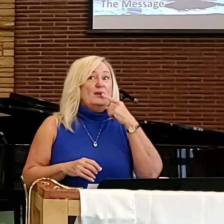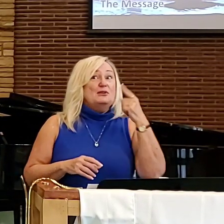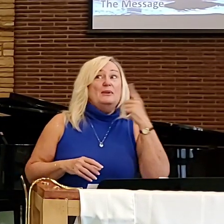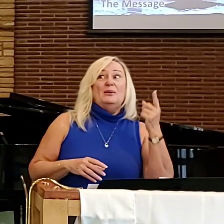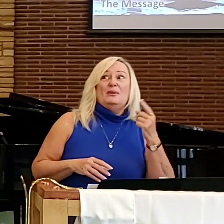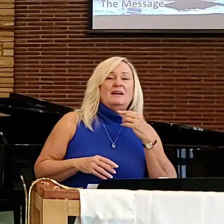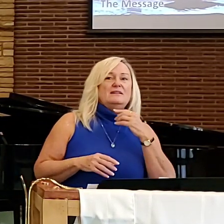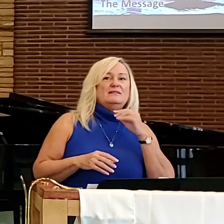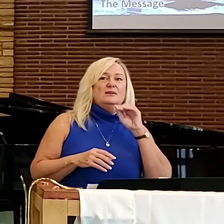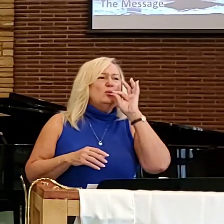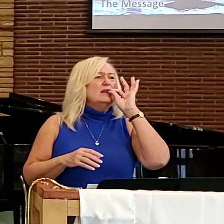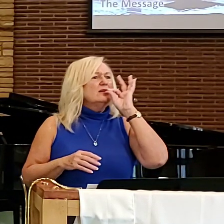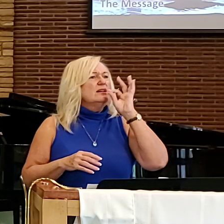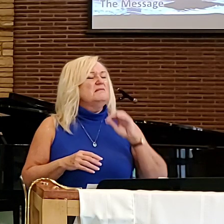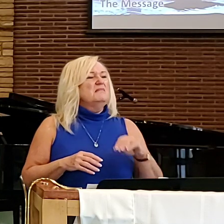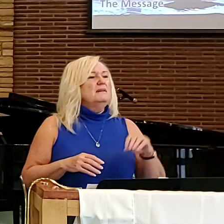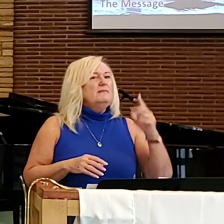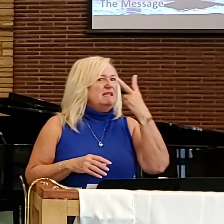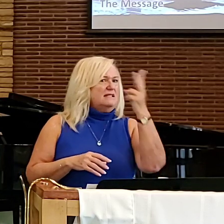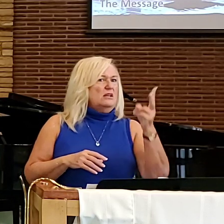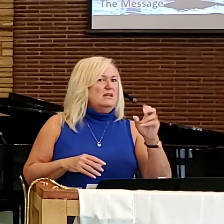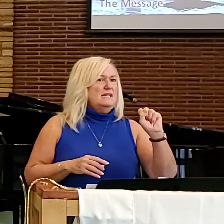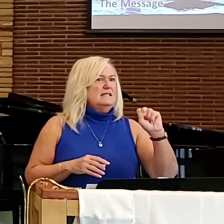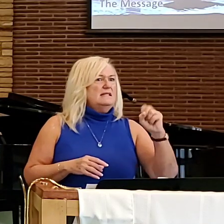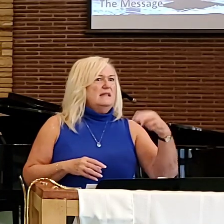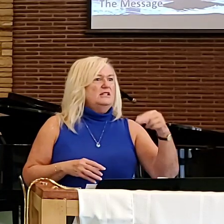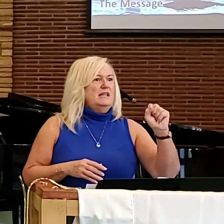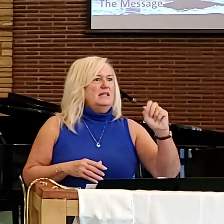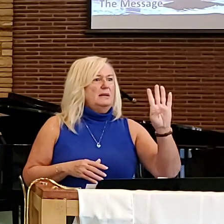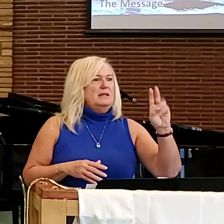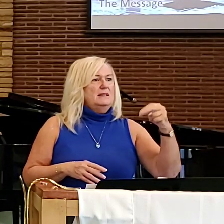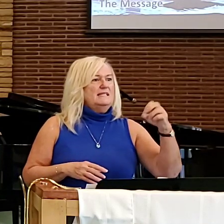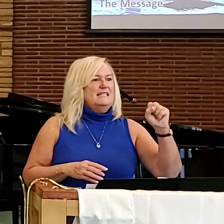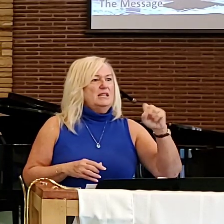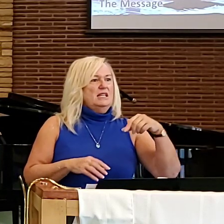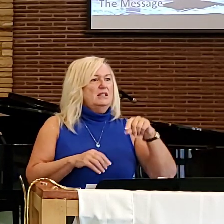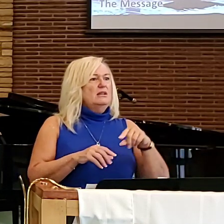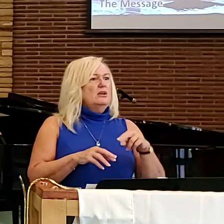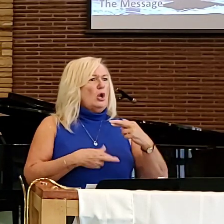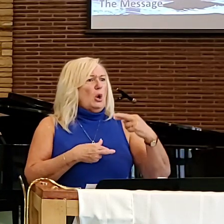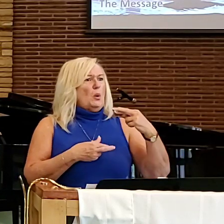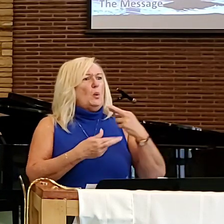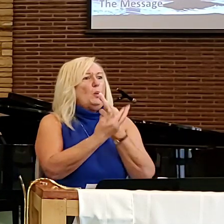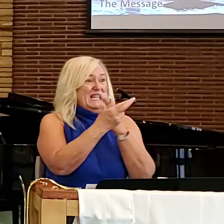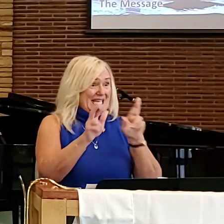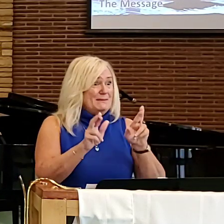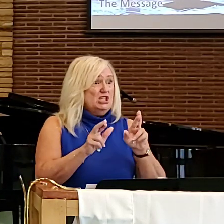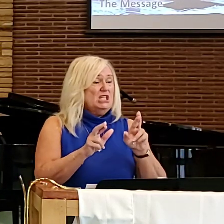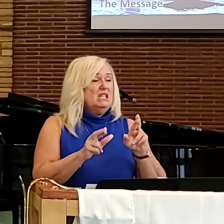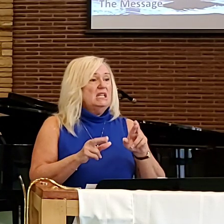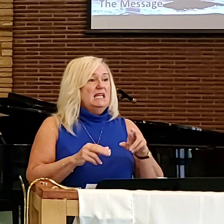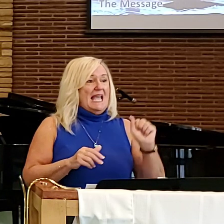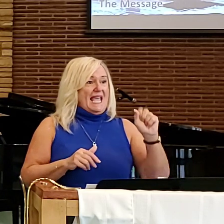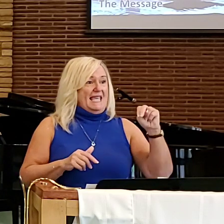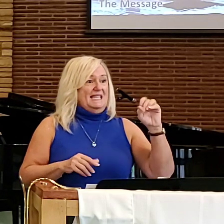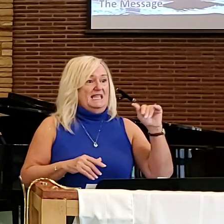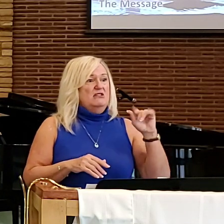saw The Shawshank Redemption. There's a scene in which Andy,